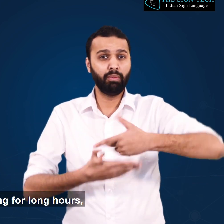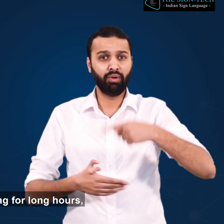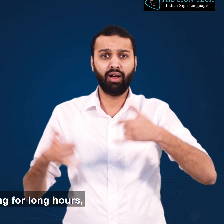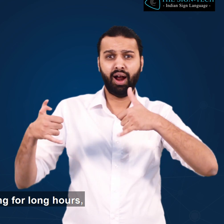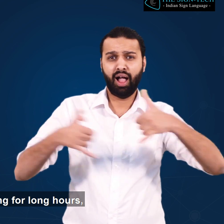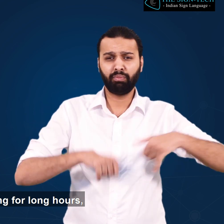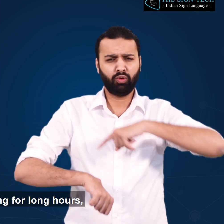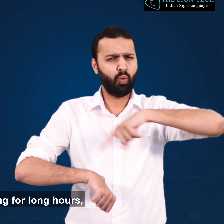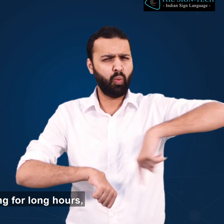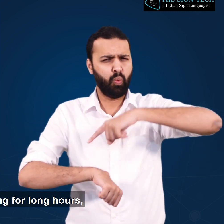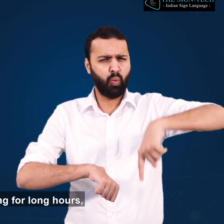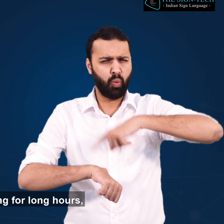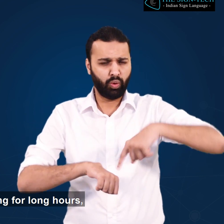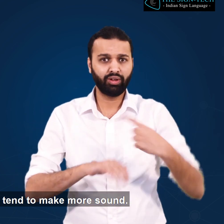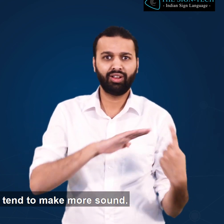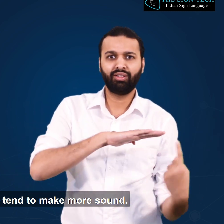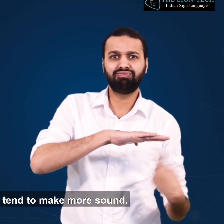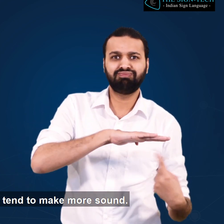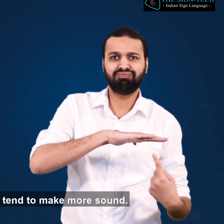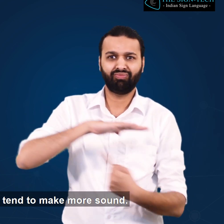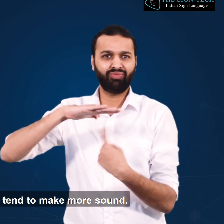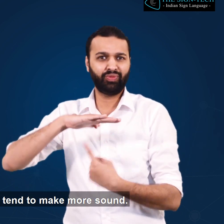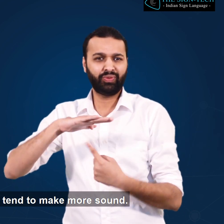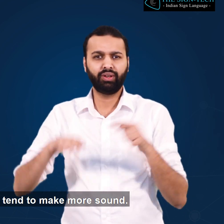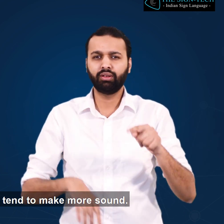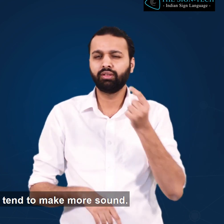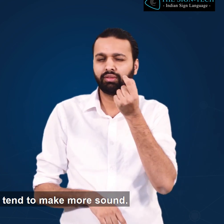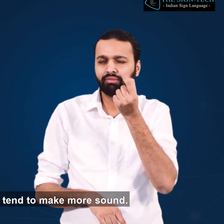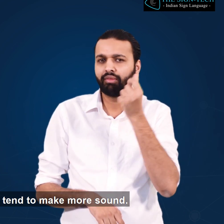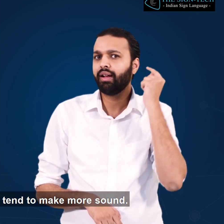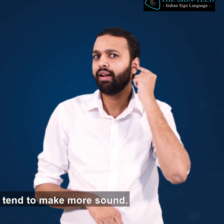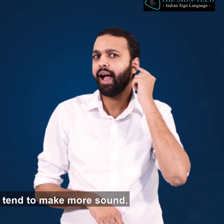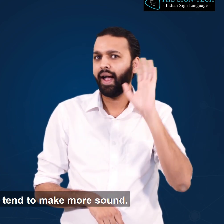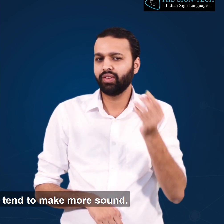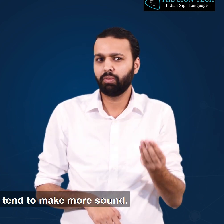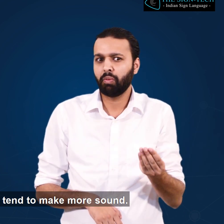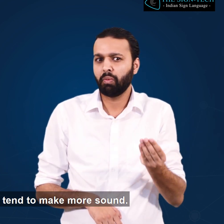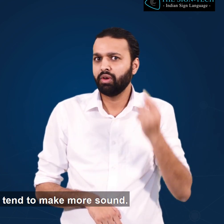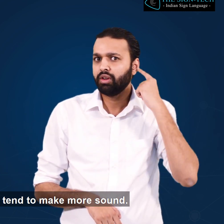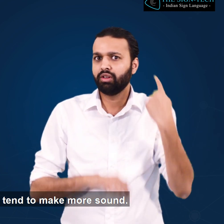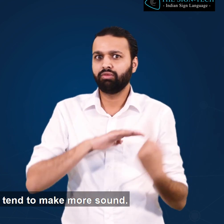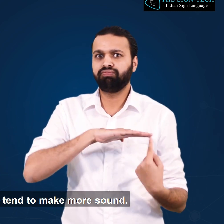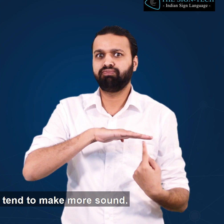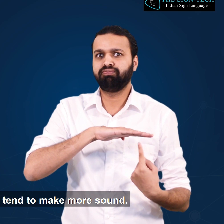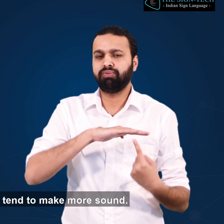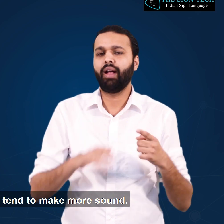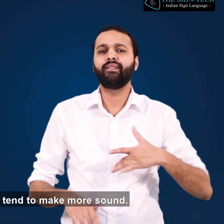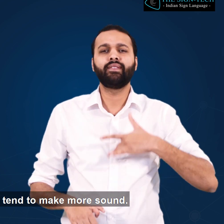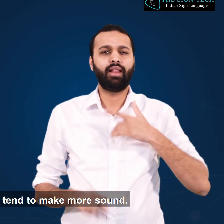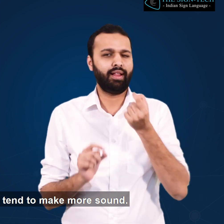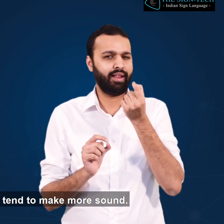While gaming for long hours, the fans in the laptop tend to make more sound.